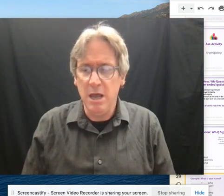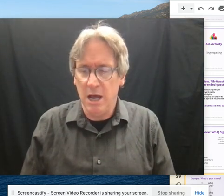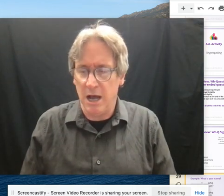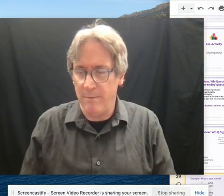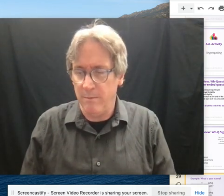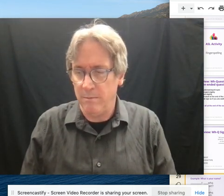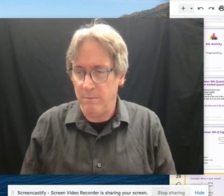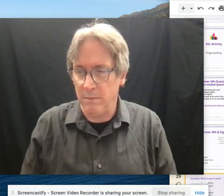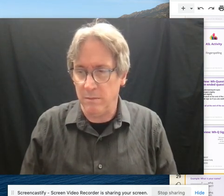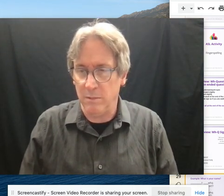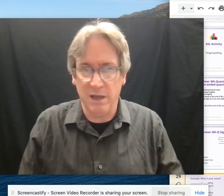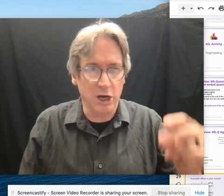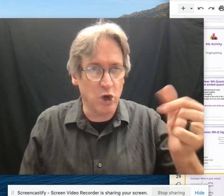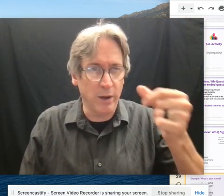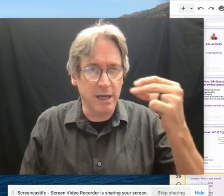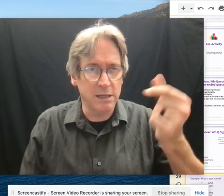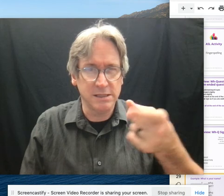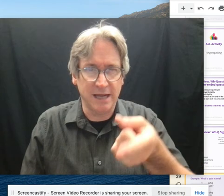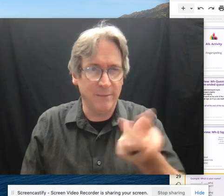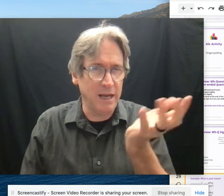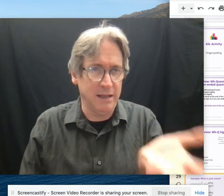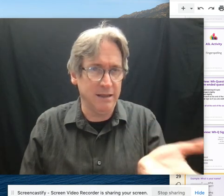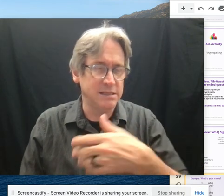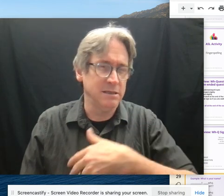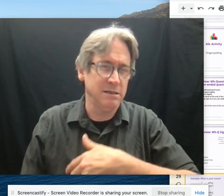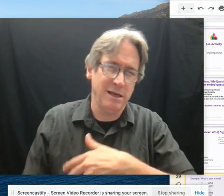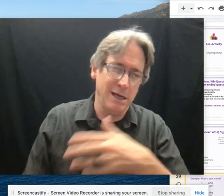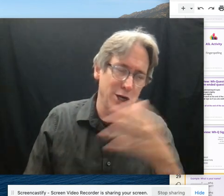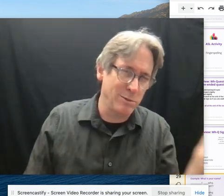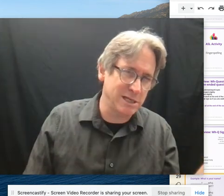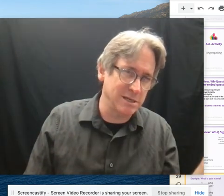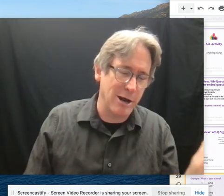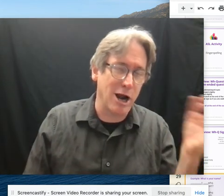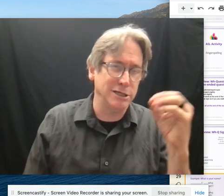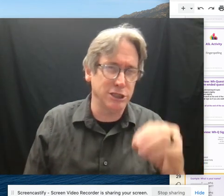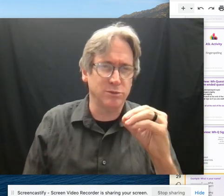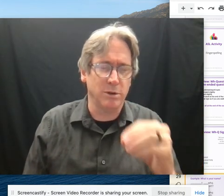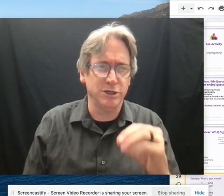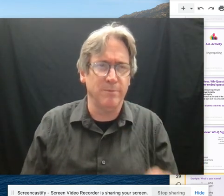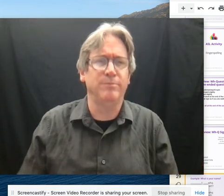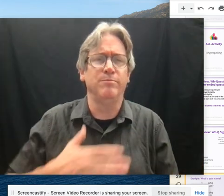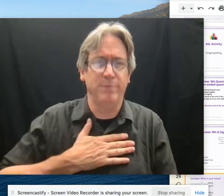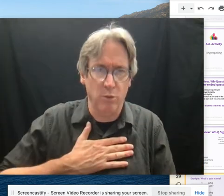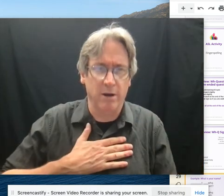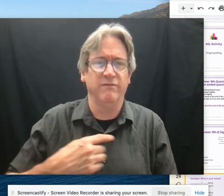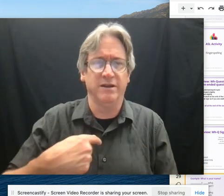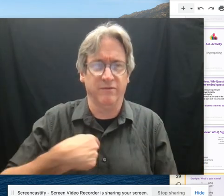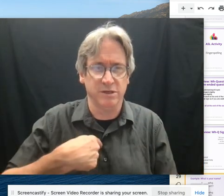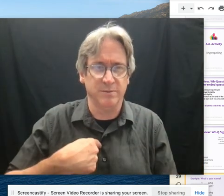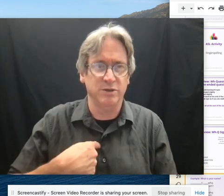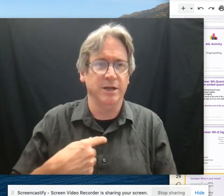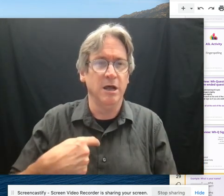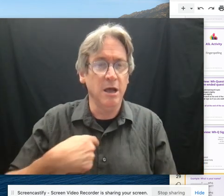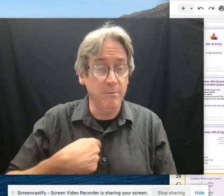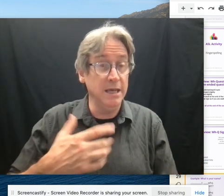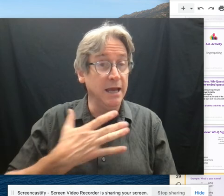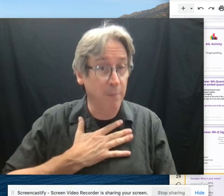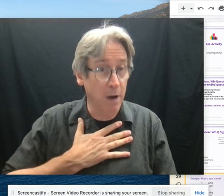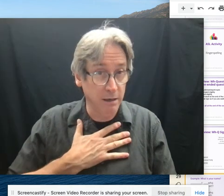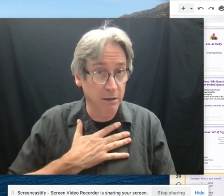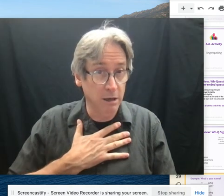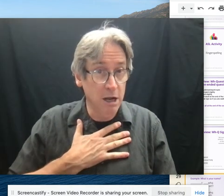them. In a quick statement like this, it almost doesn't matter. I just want you to be aware of the difference between